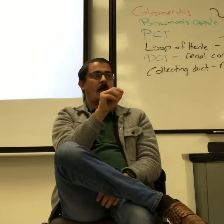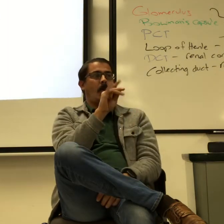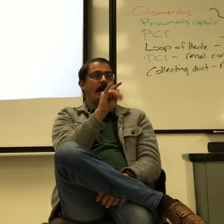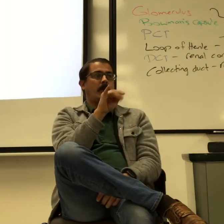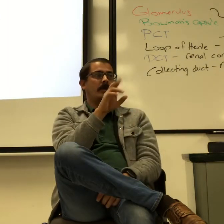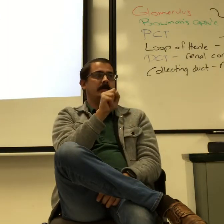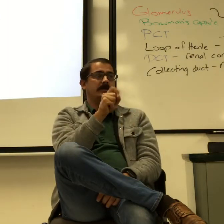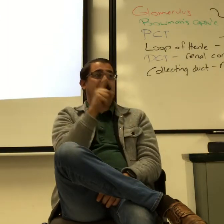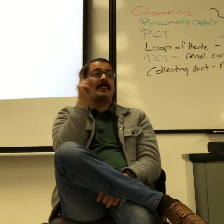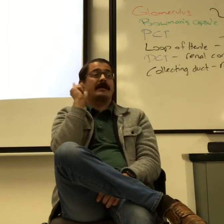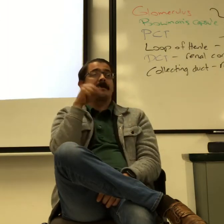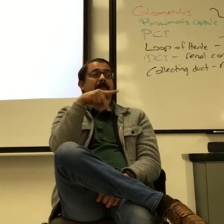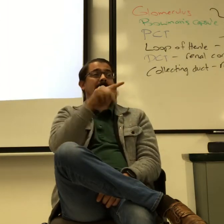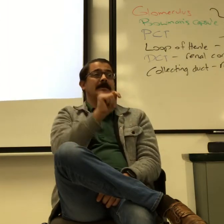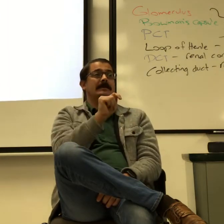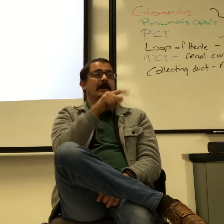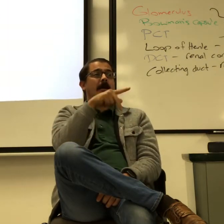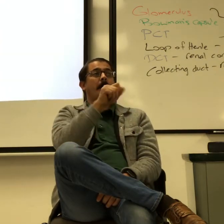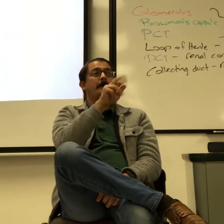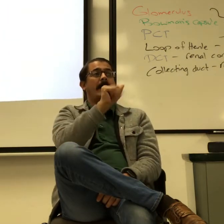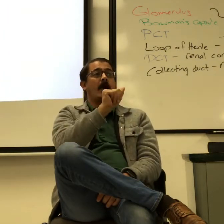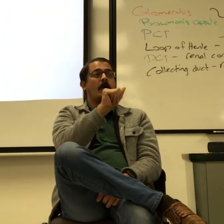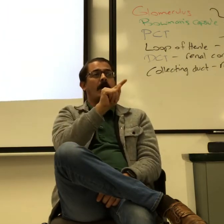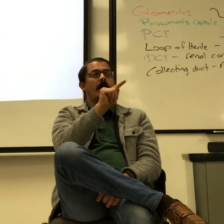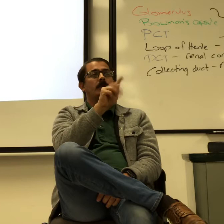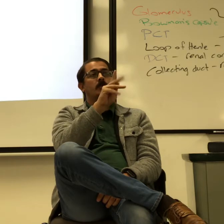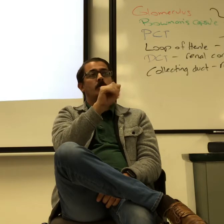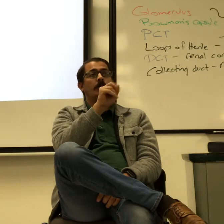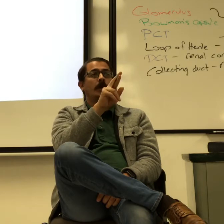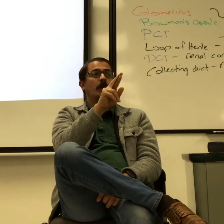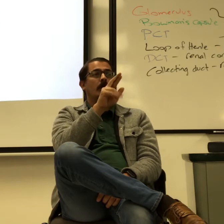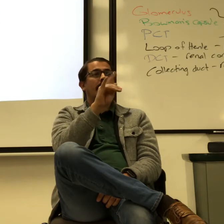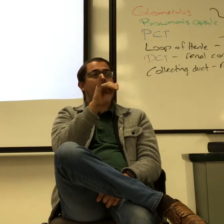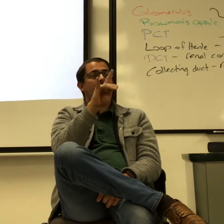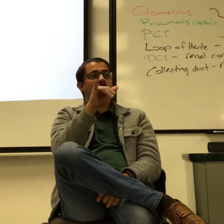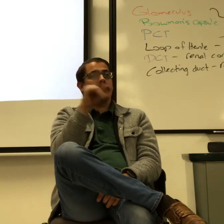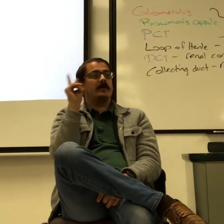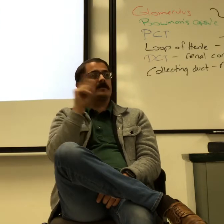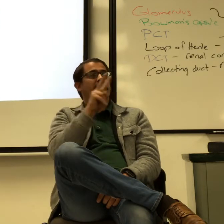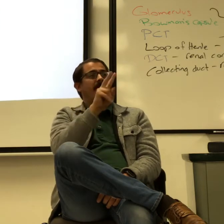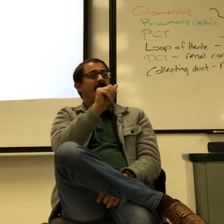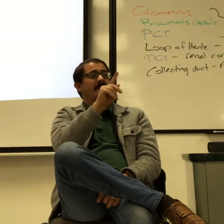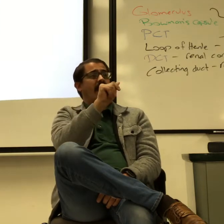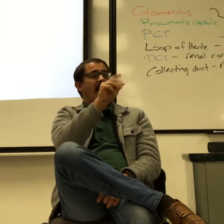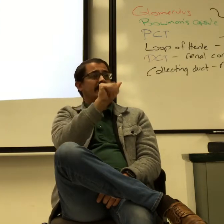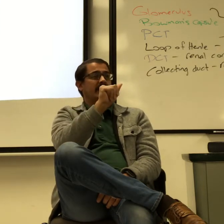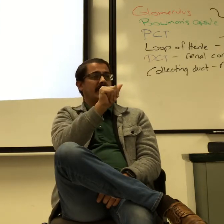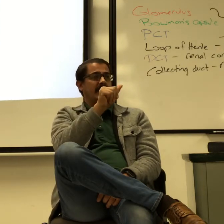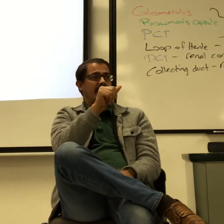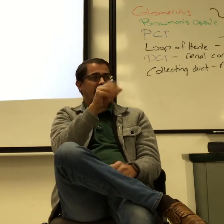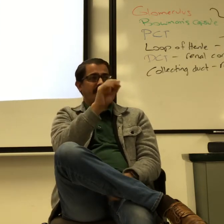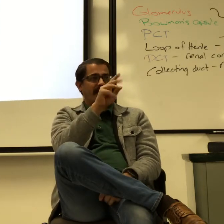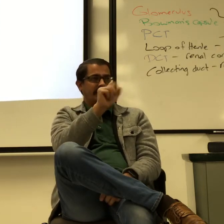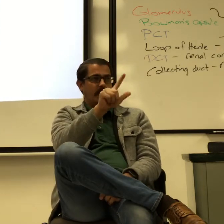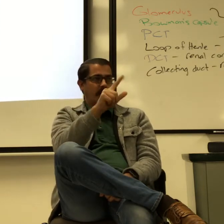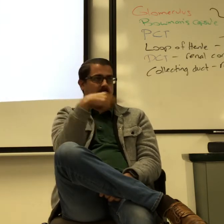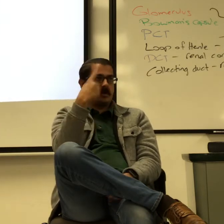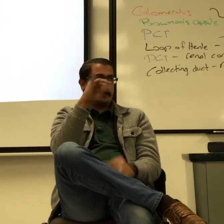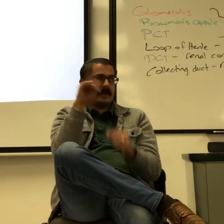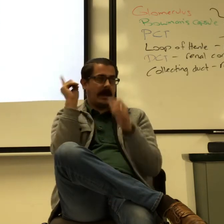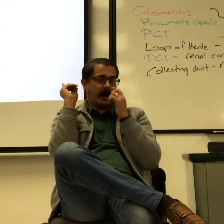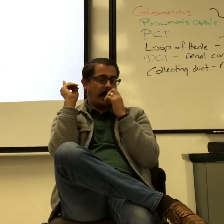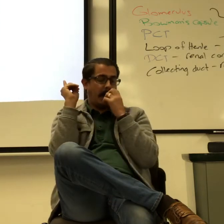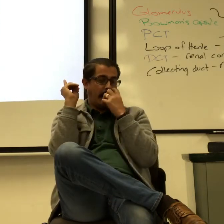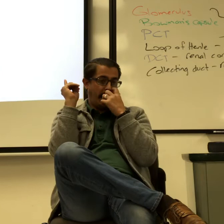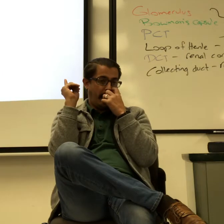is PT, peritubular capillary. There's vasa recta. Rectus means straight vessels. Sometimes they're modeled that way.